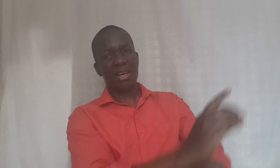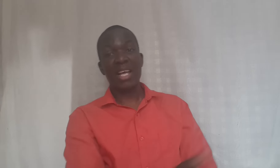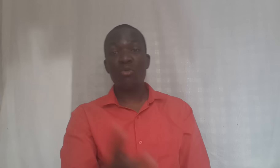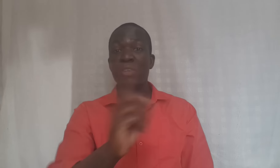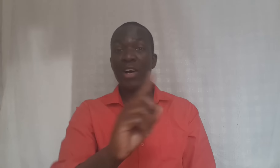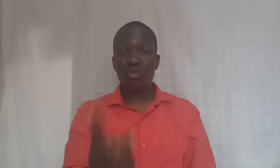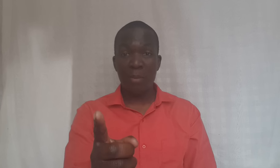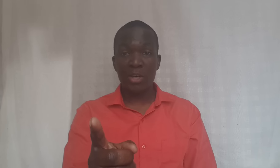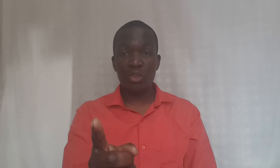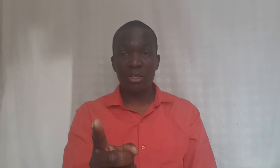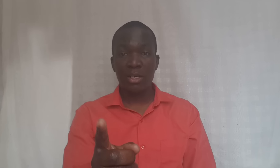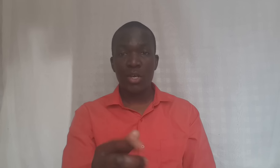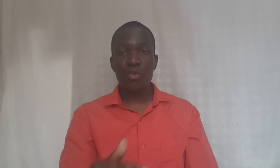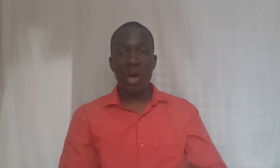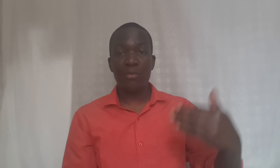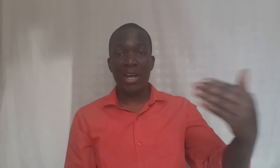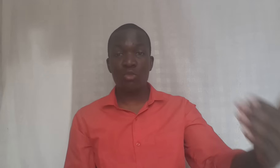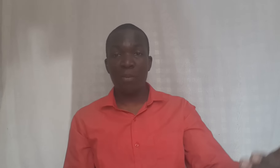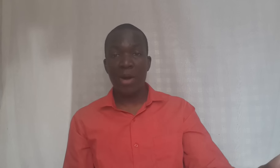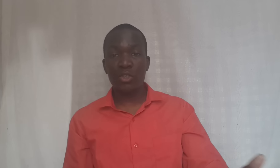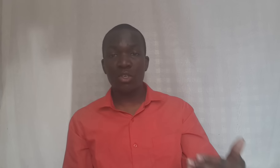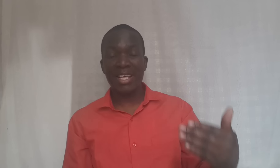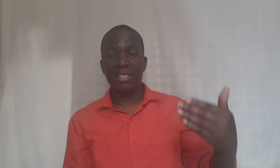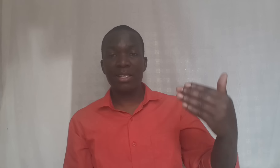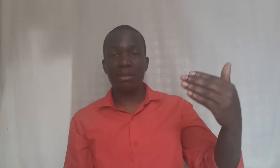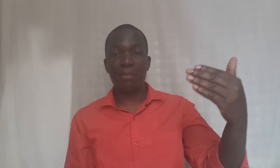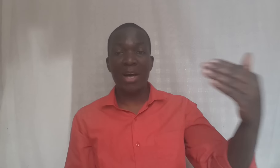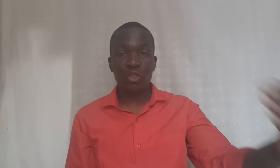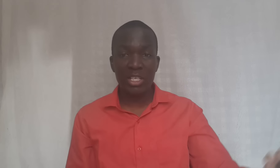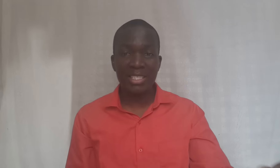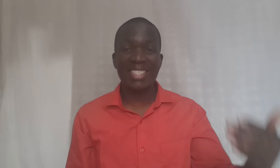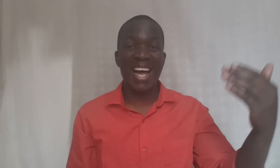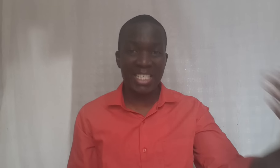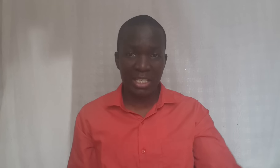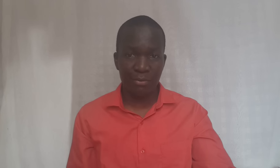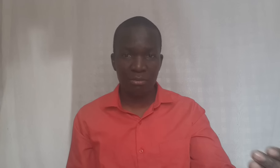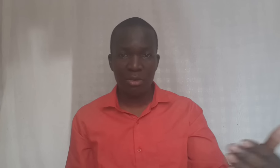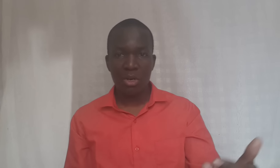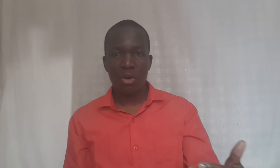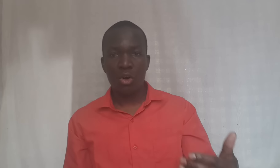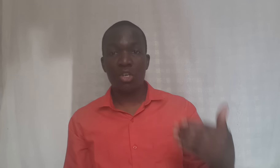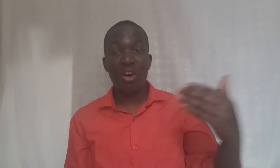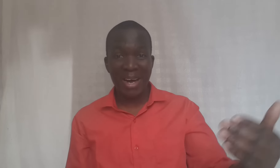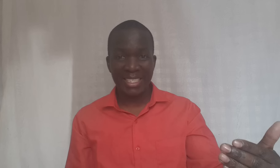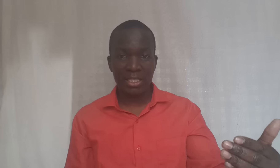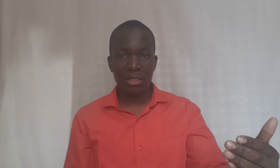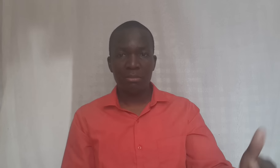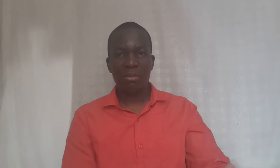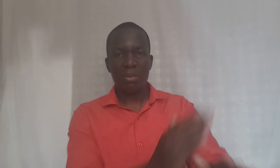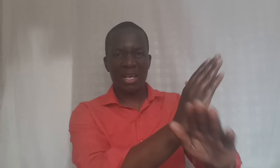That one refers to a person. You are referring to a person that the person is inactive or dormant, like